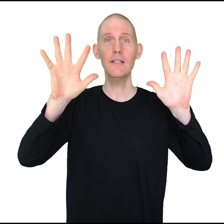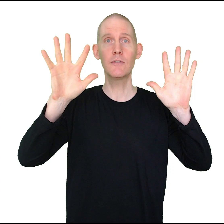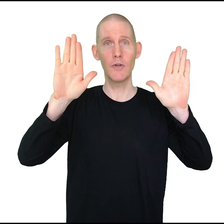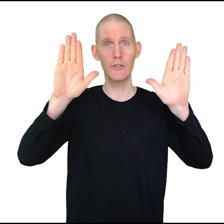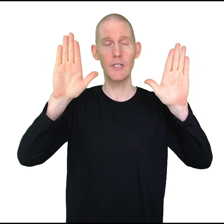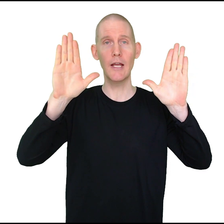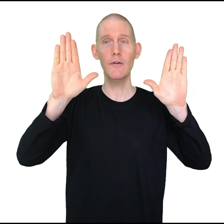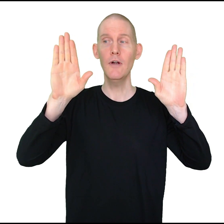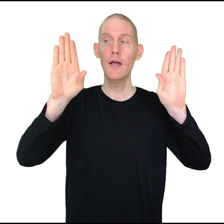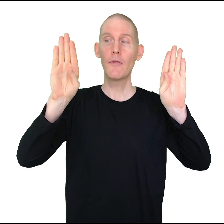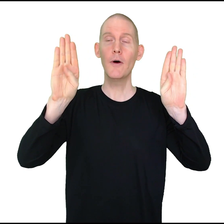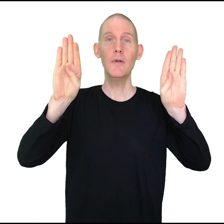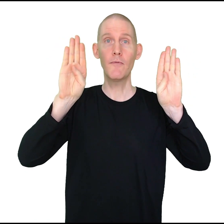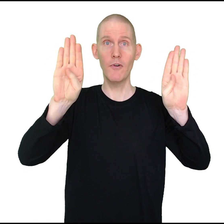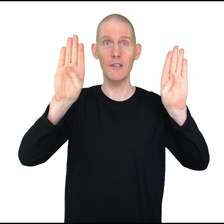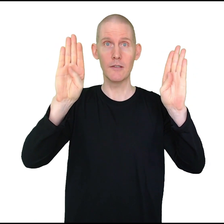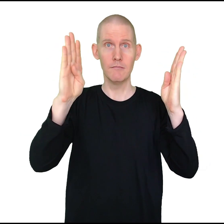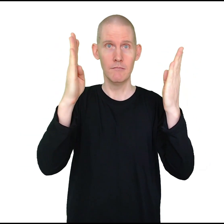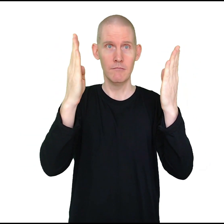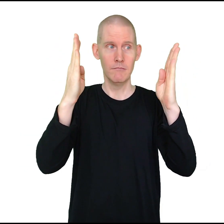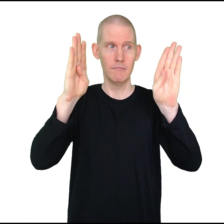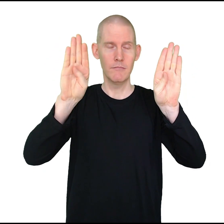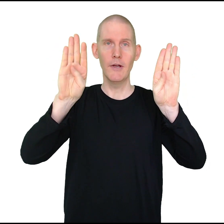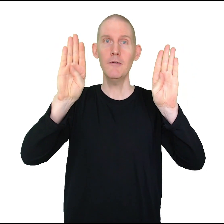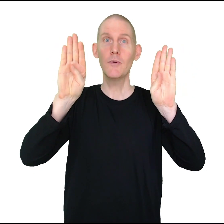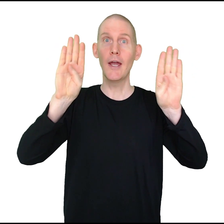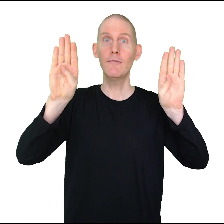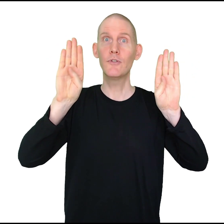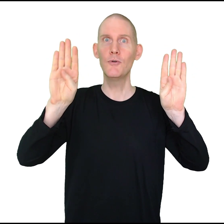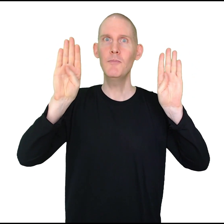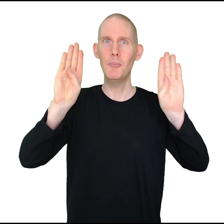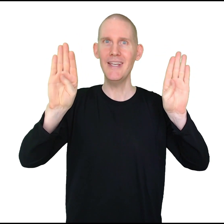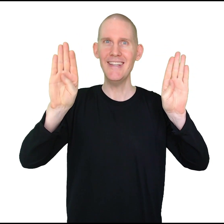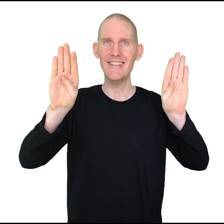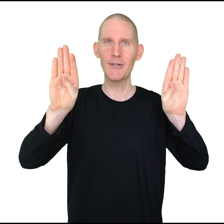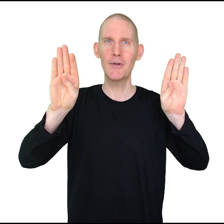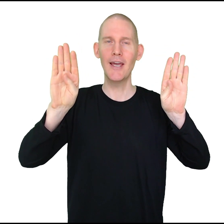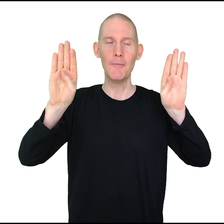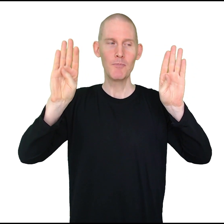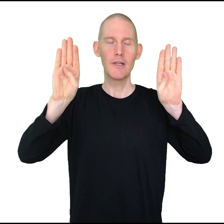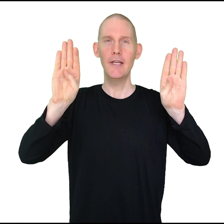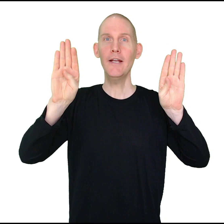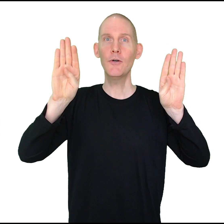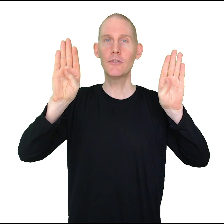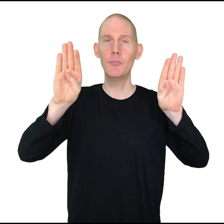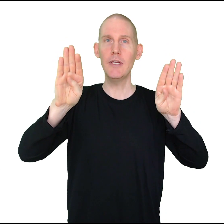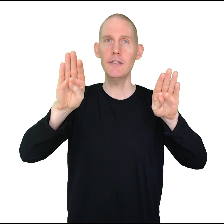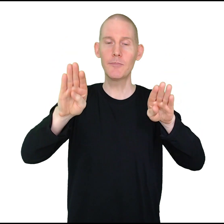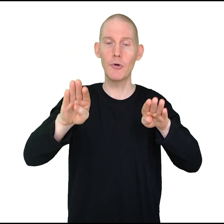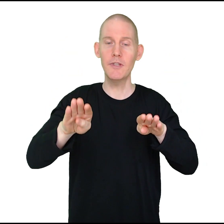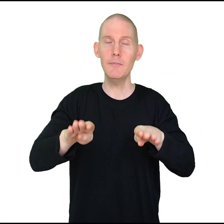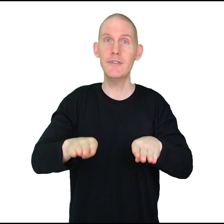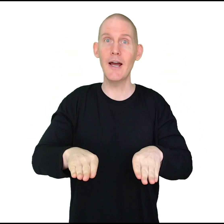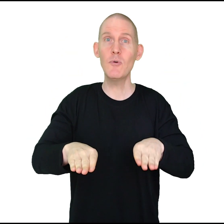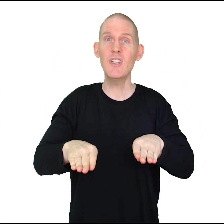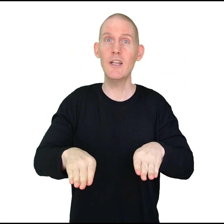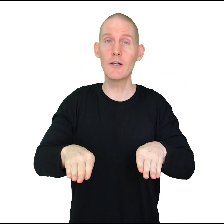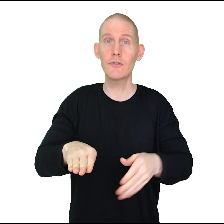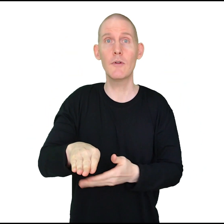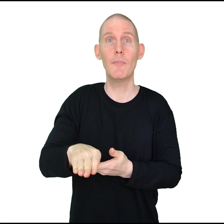fingers together, thumb in front. There, we have two B's. Okay, take those B's, put them down here so the palms